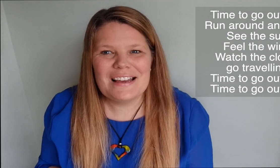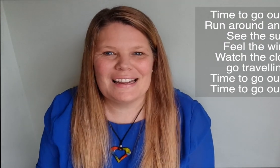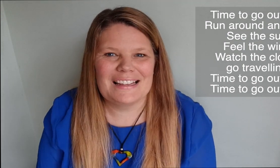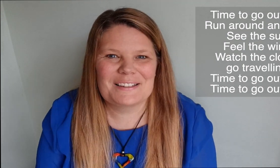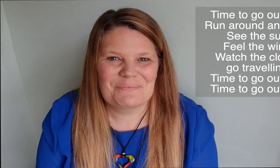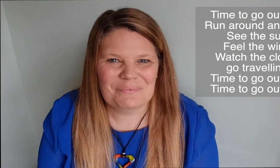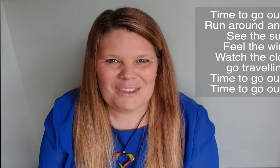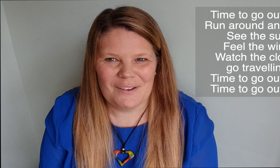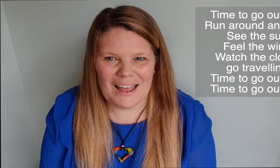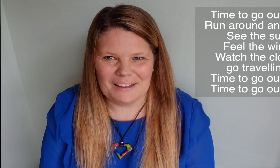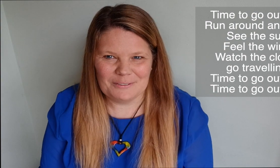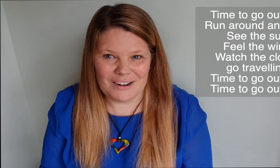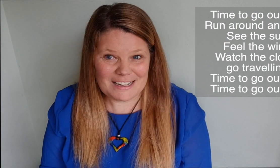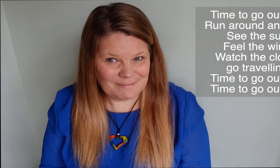it. Okay, ready?